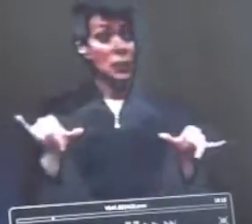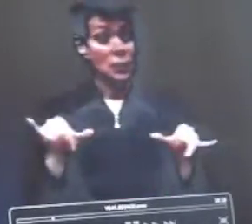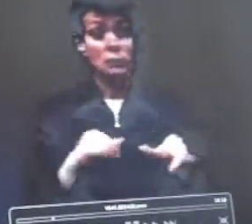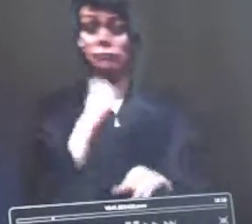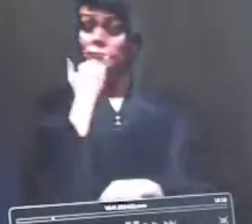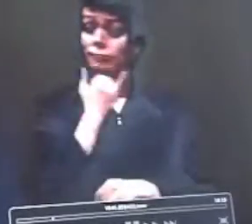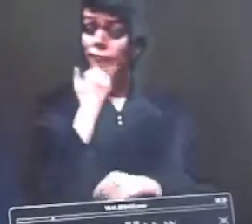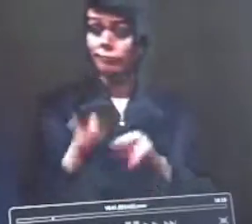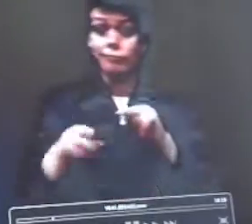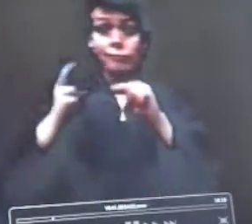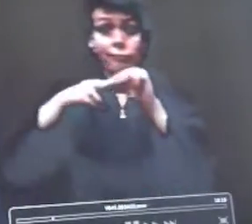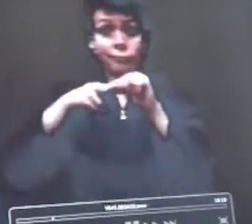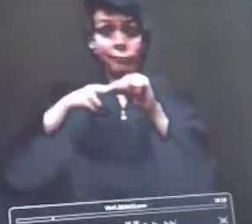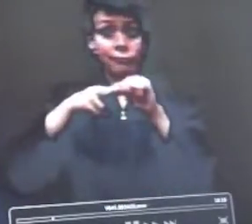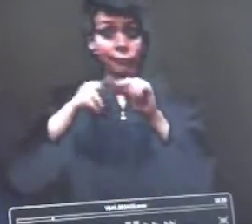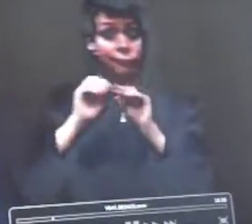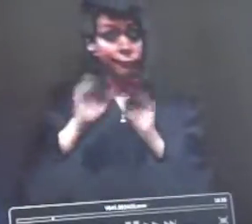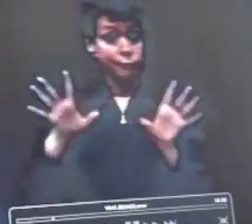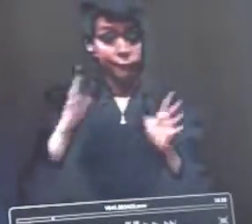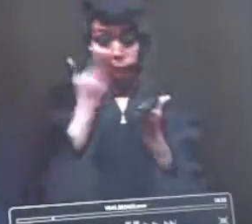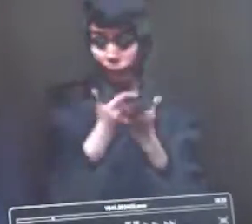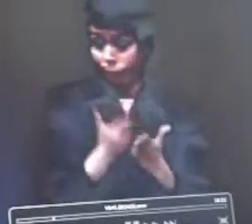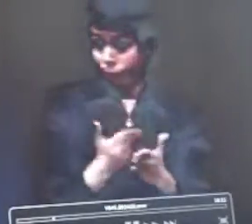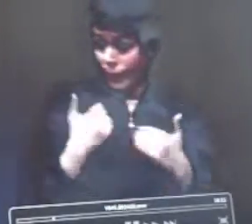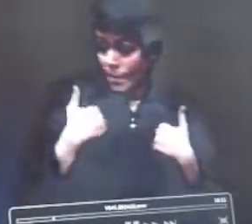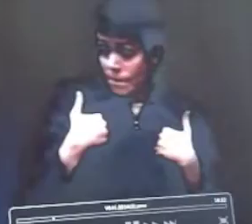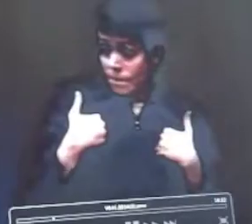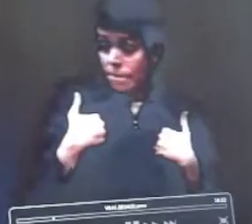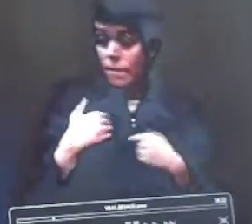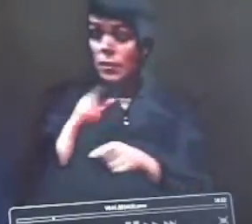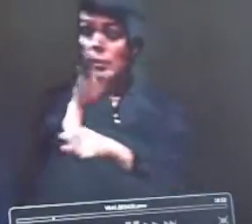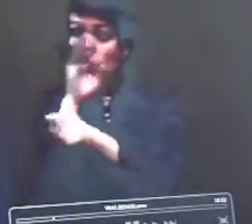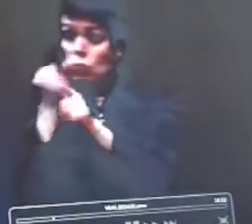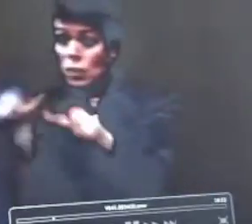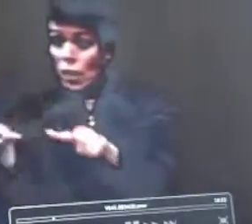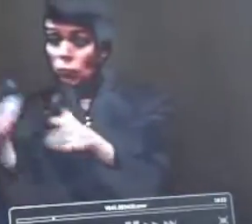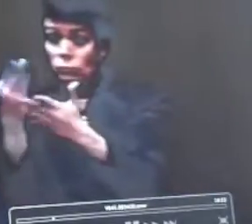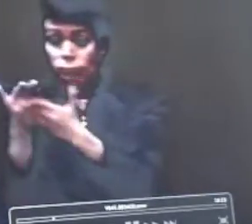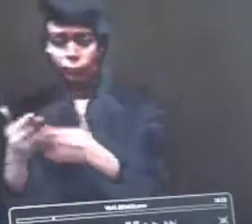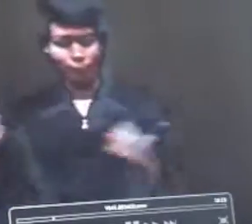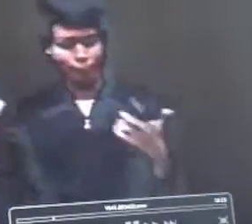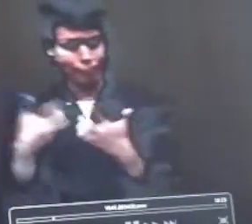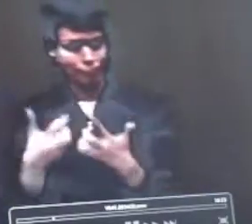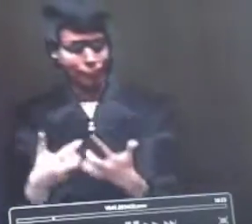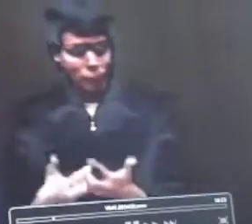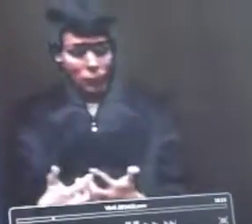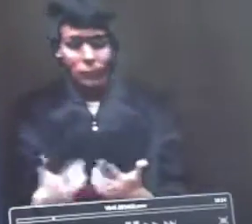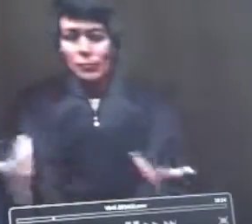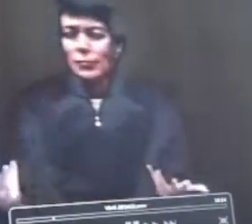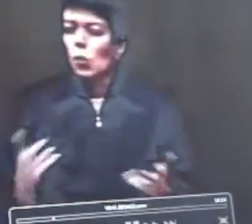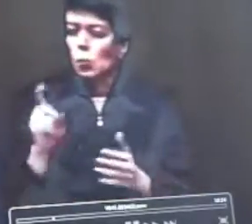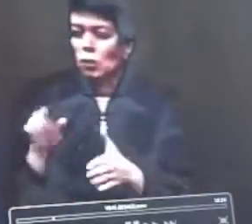about your work. And if there's a lot of proof showing there are more errors with simultaneous